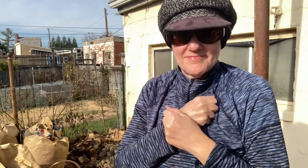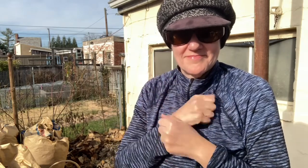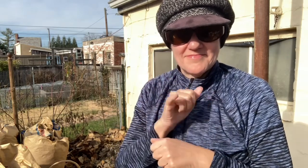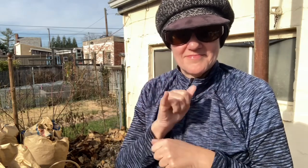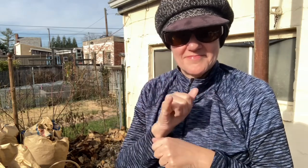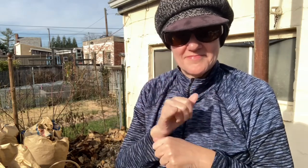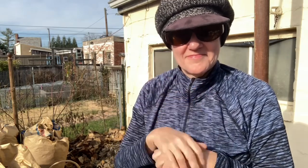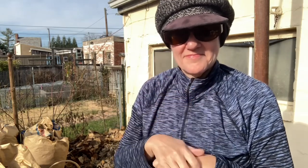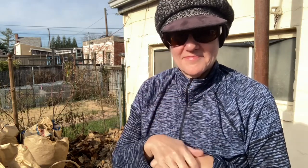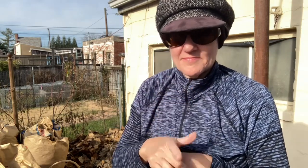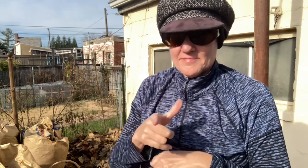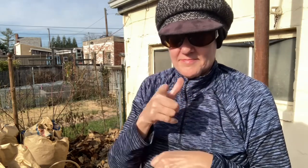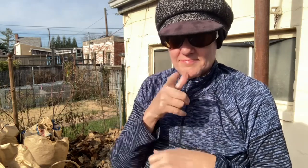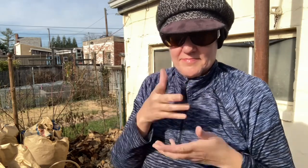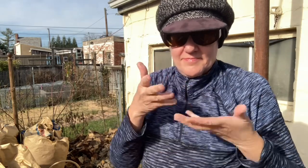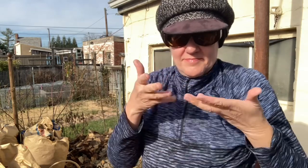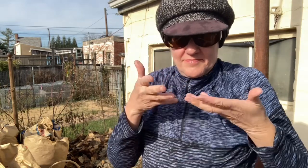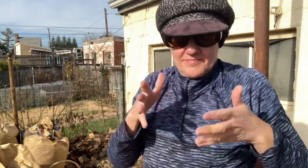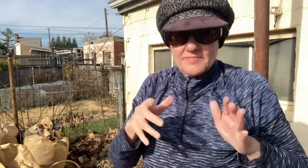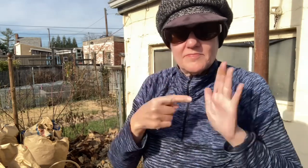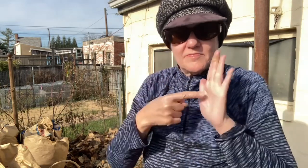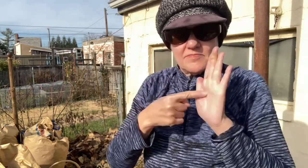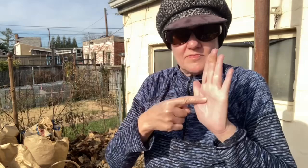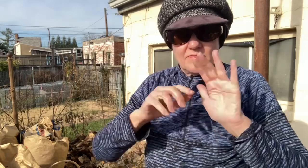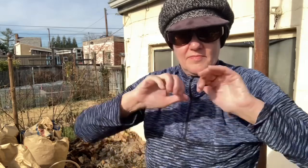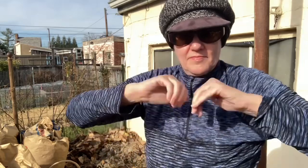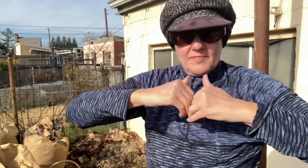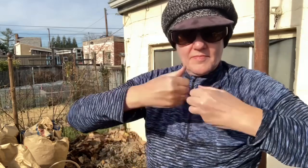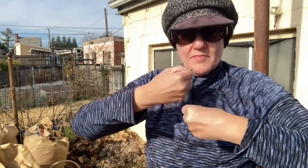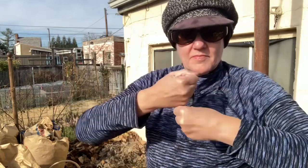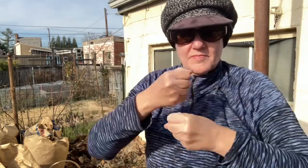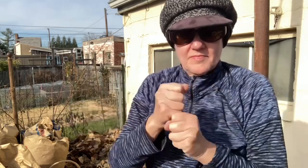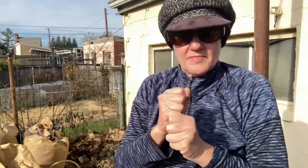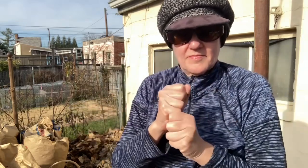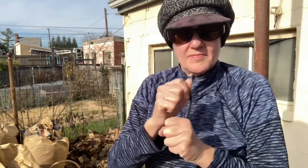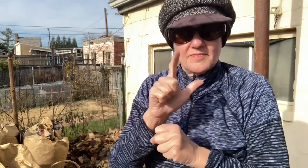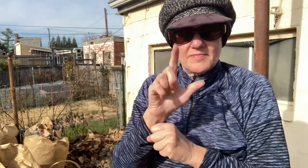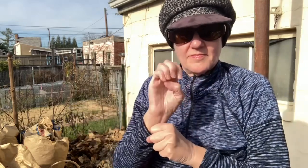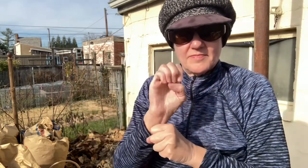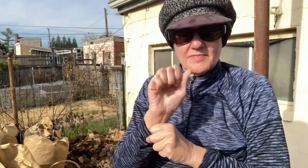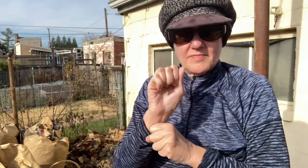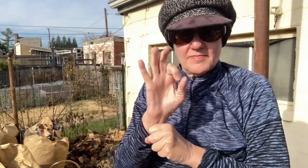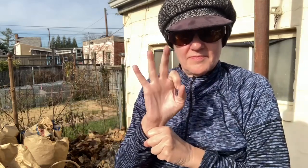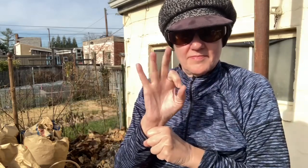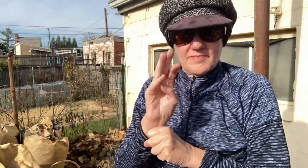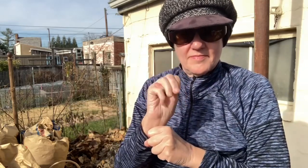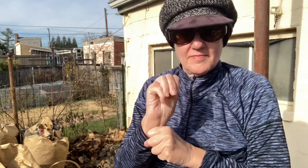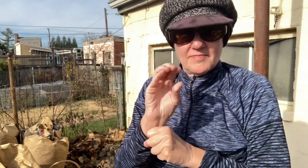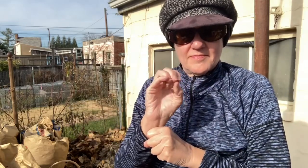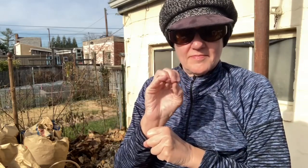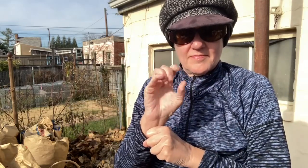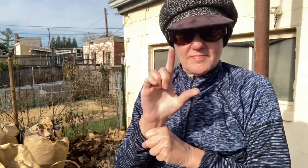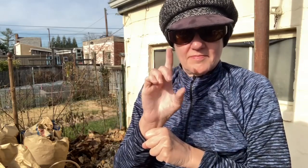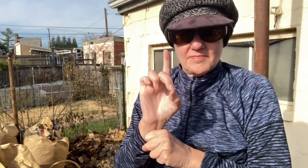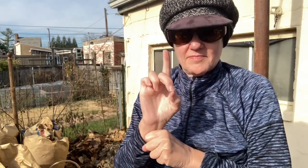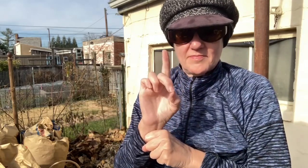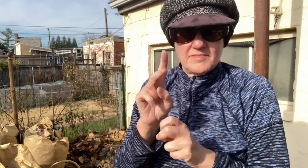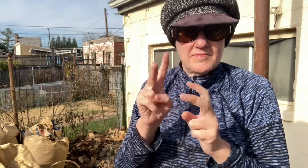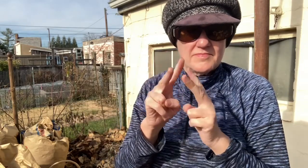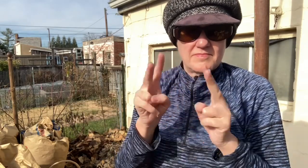love them too. Okay, lunch is done, and let me show you how we're going to make the leaf mold. It